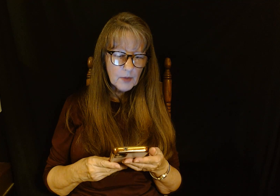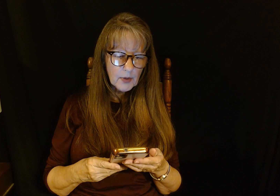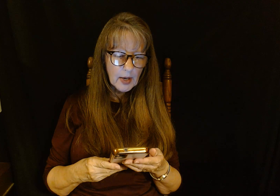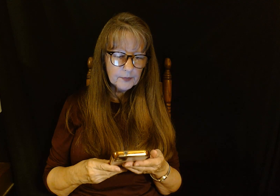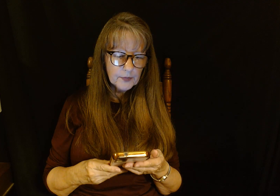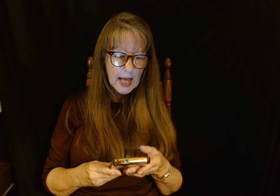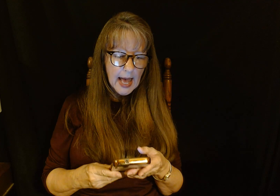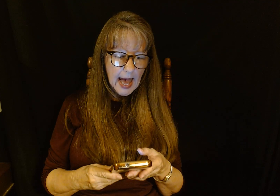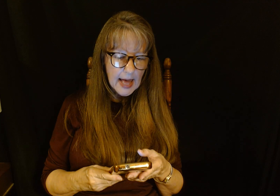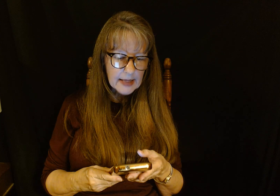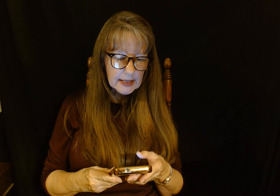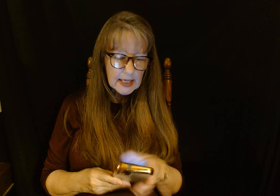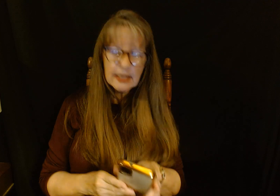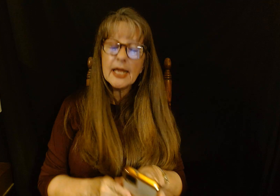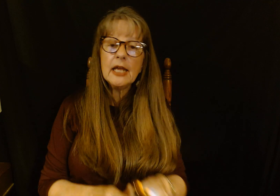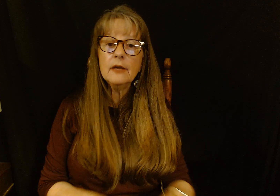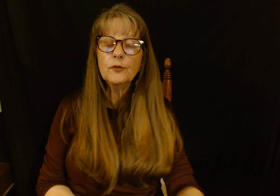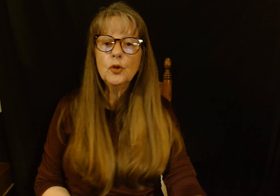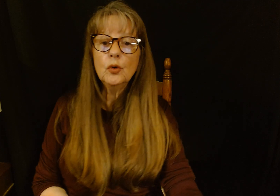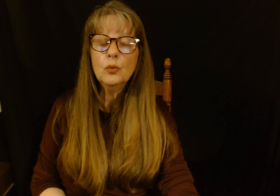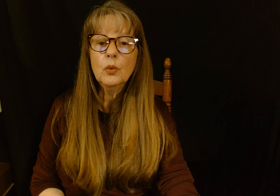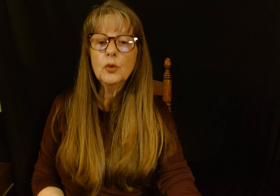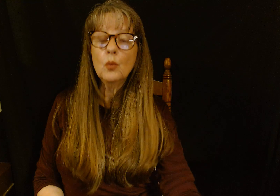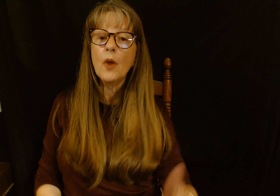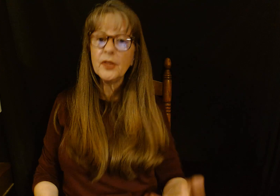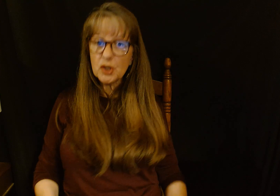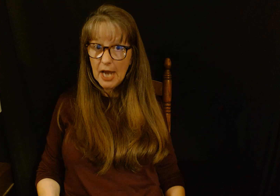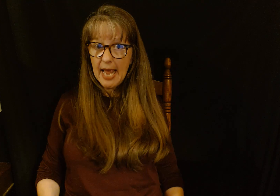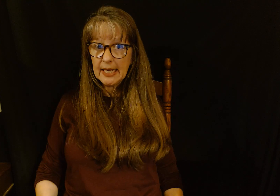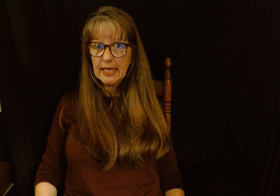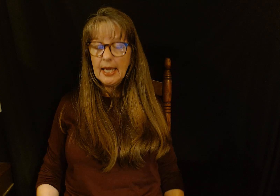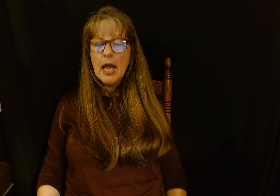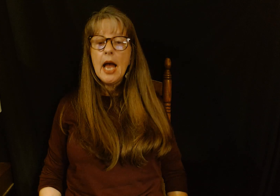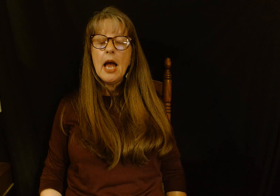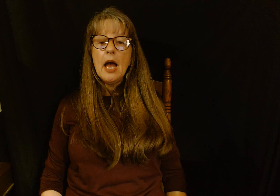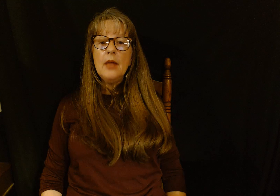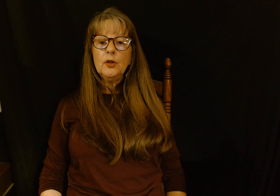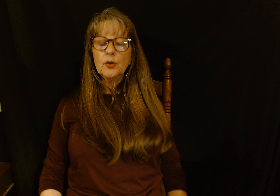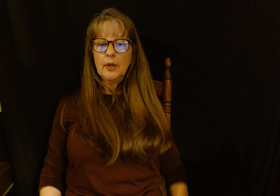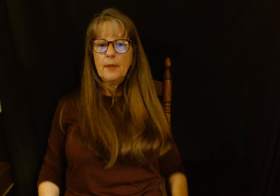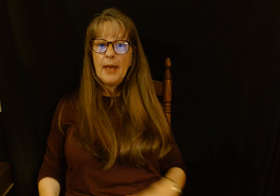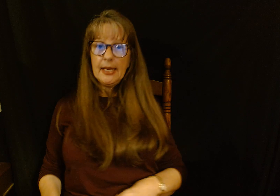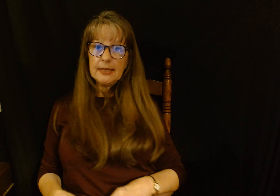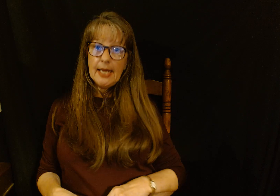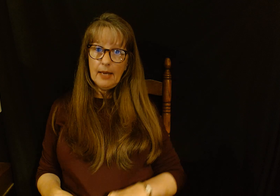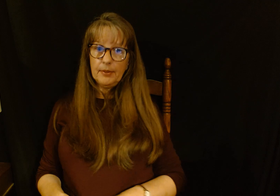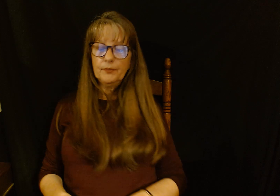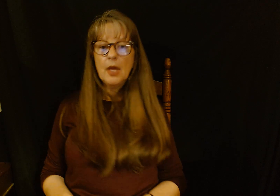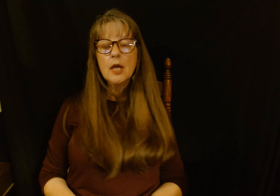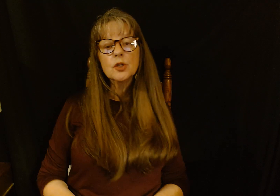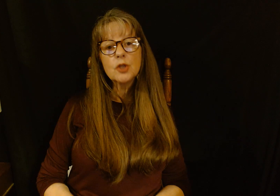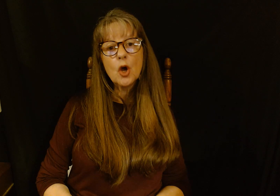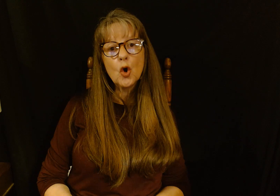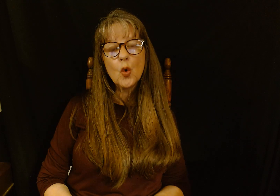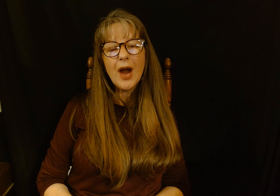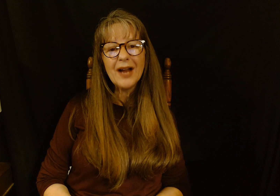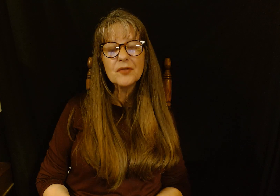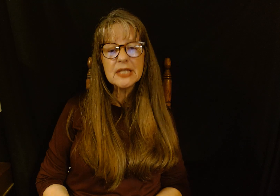okay, and then if you want the check, and then you're going to pay a tip. So I've